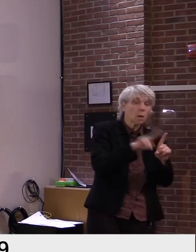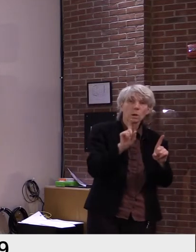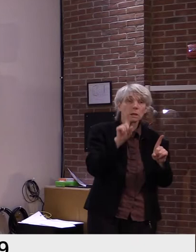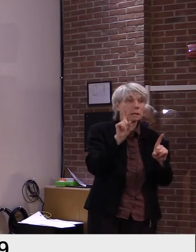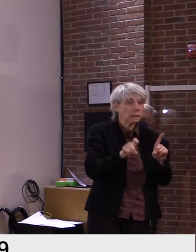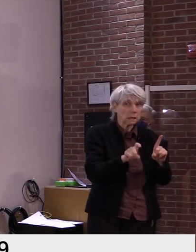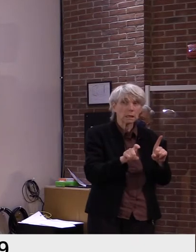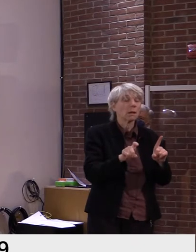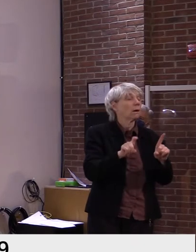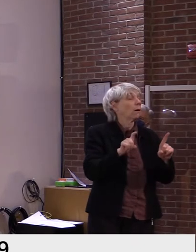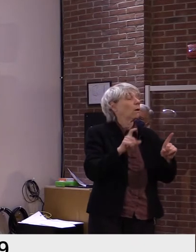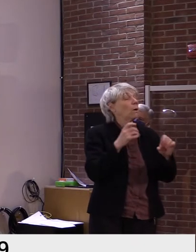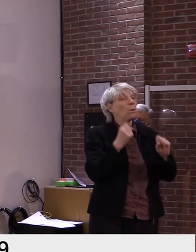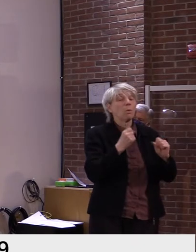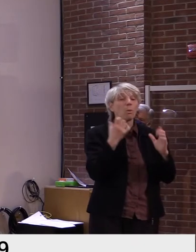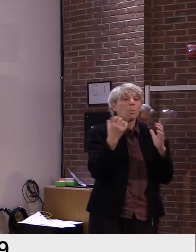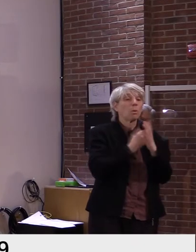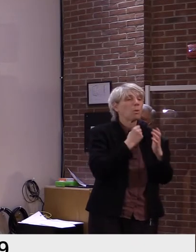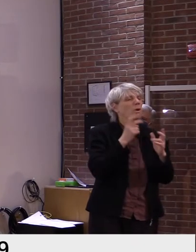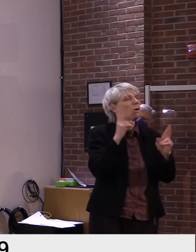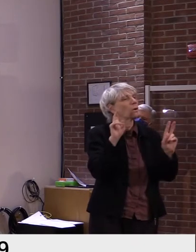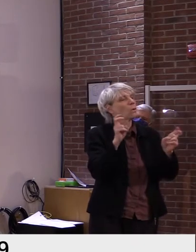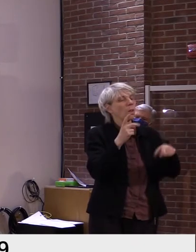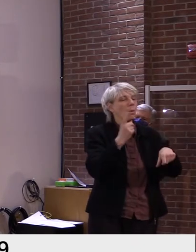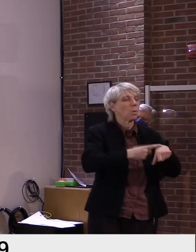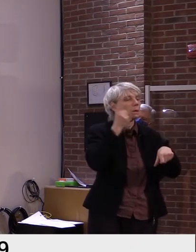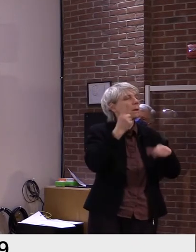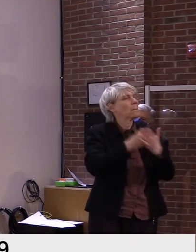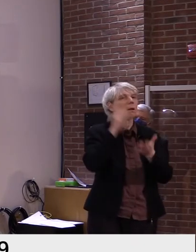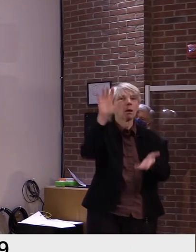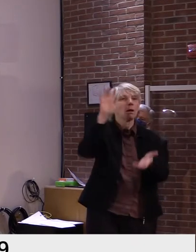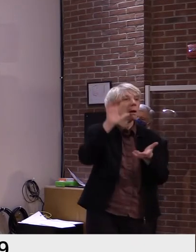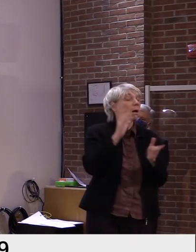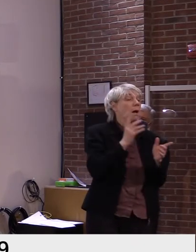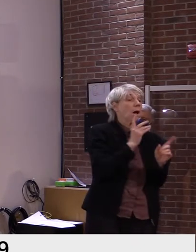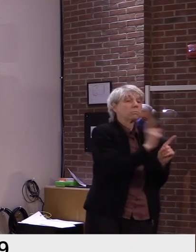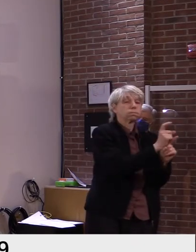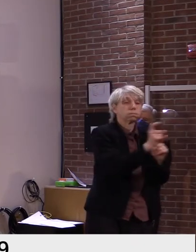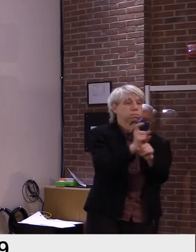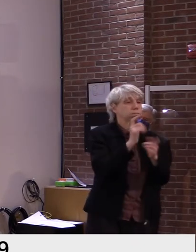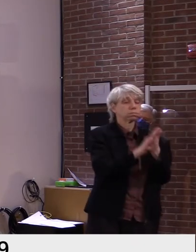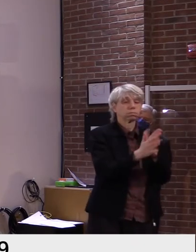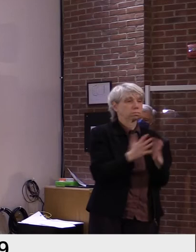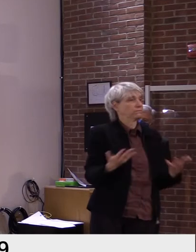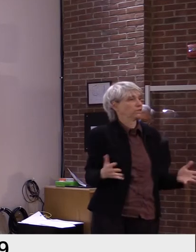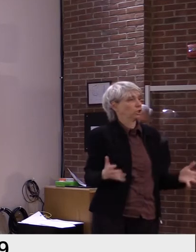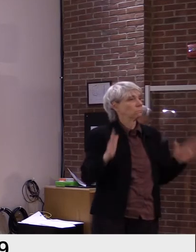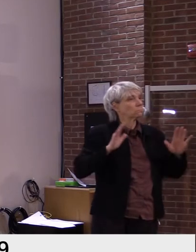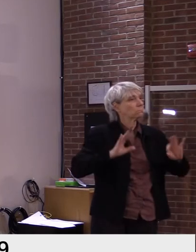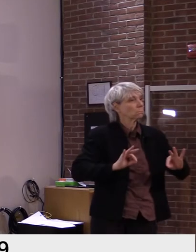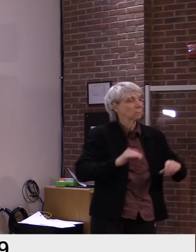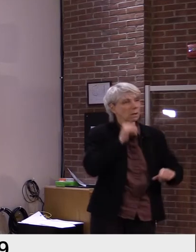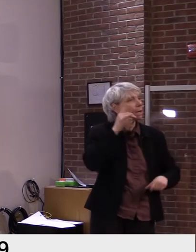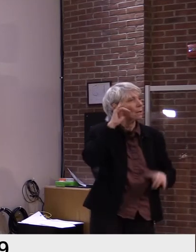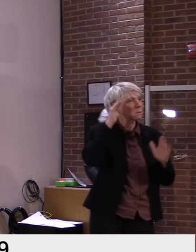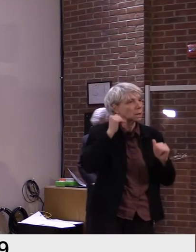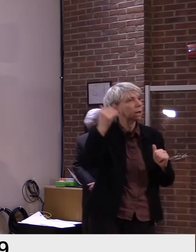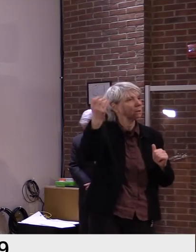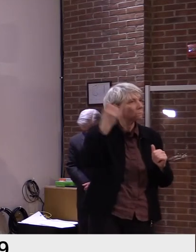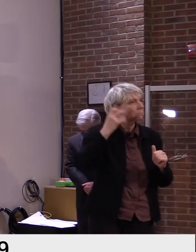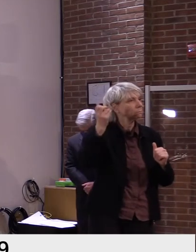return. Investing in areas that we know that we need to continue to work on, whether it be broadband or whether